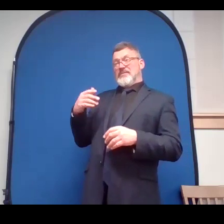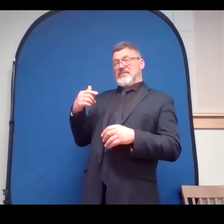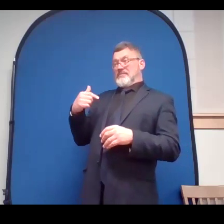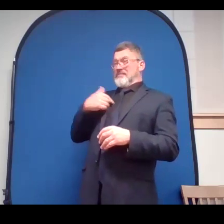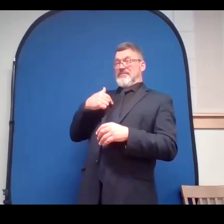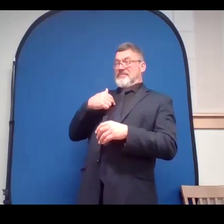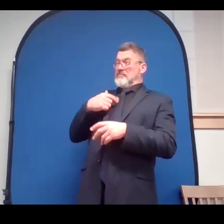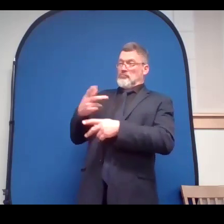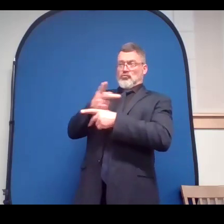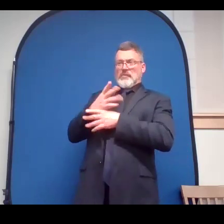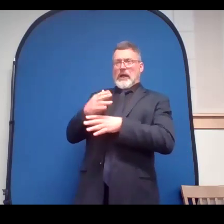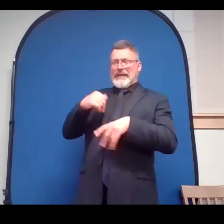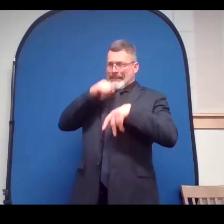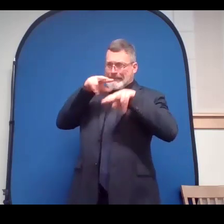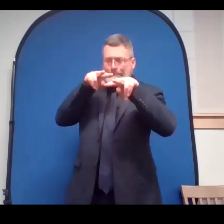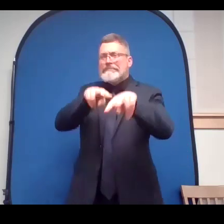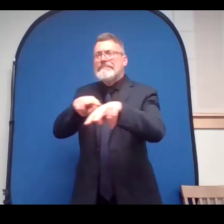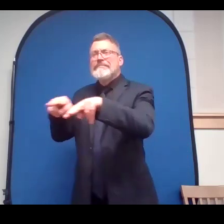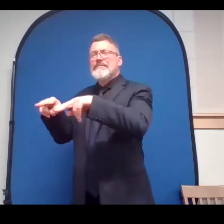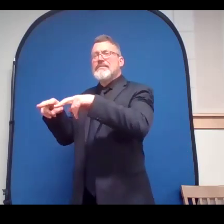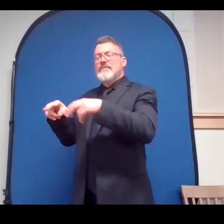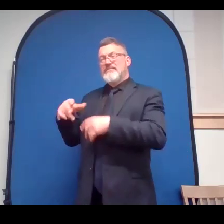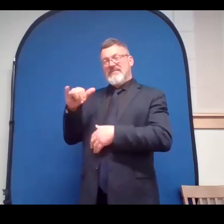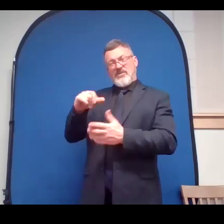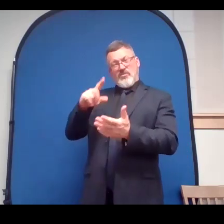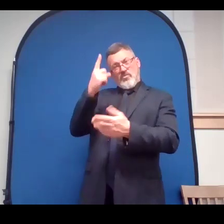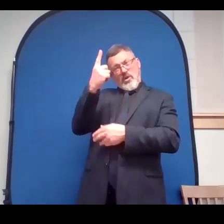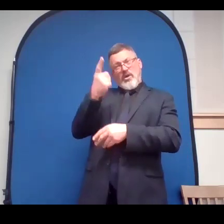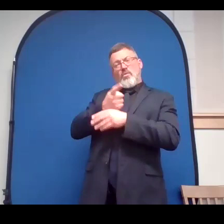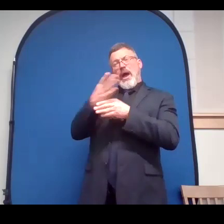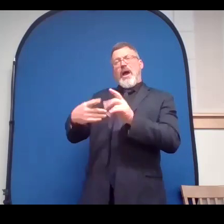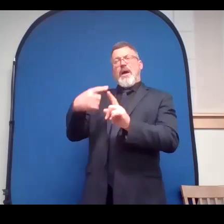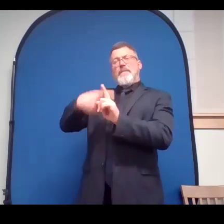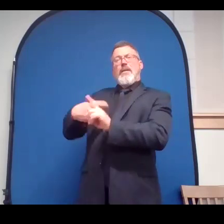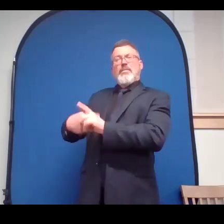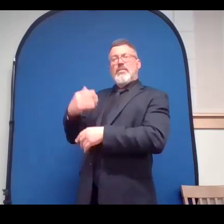until the 1 week in the month and 2 weeks a year, sir.